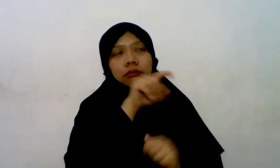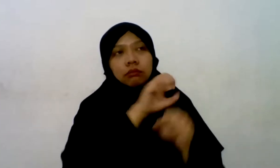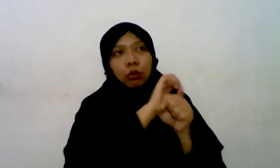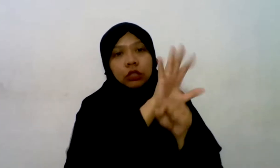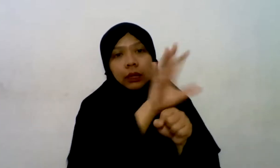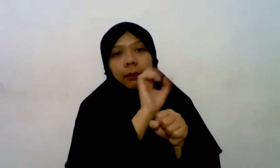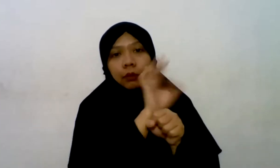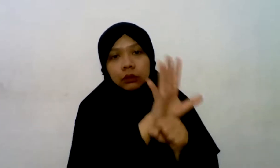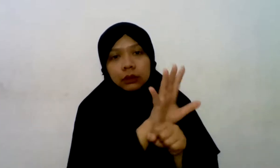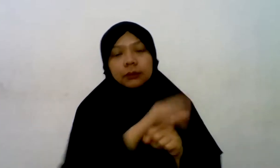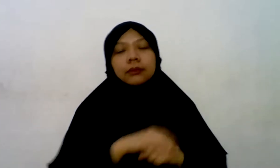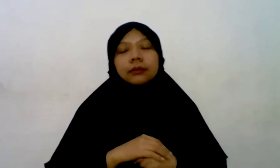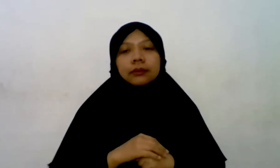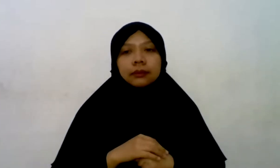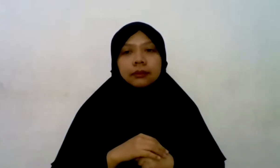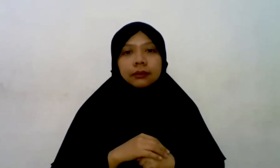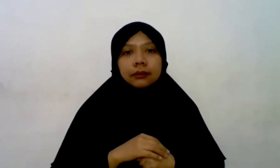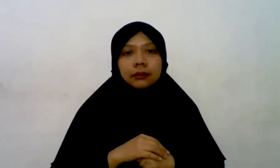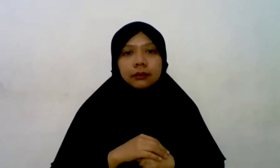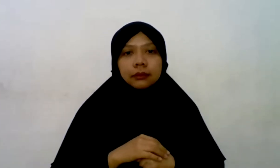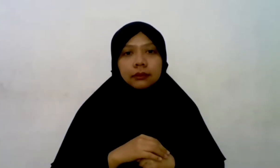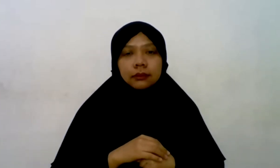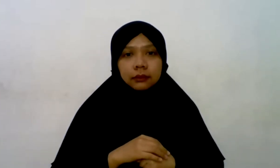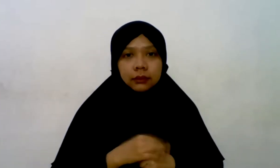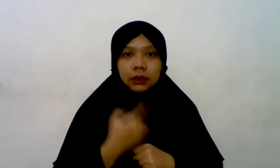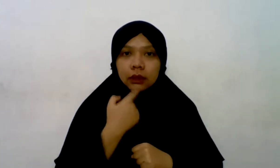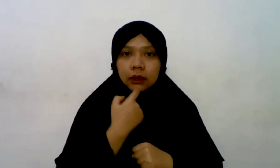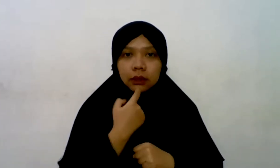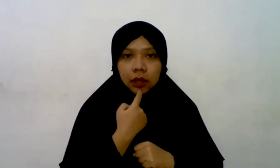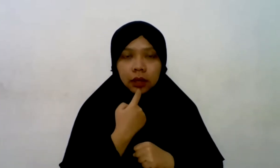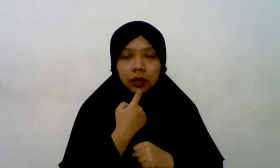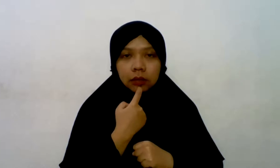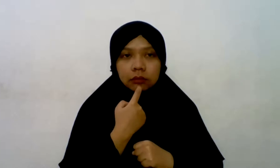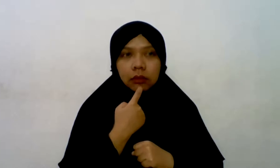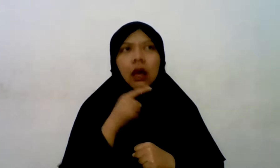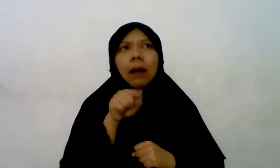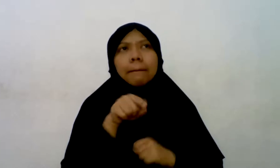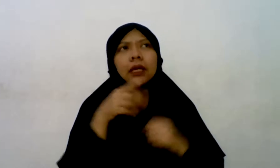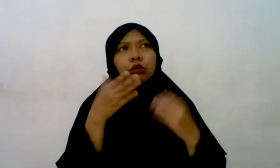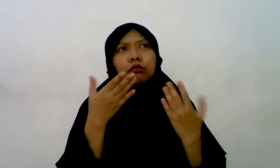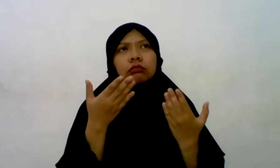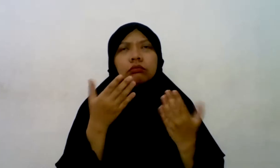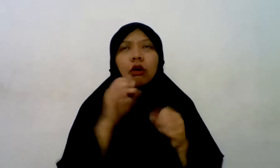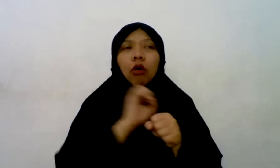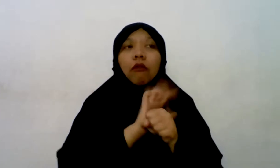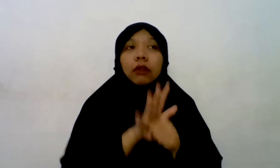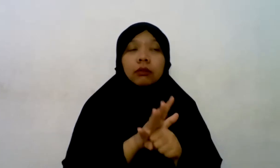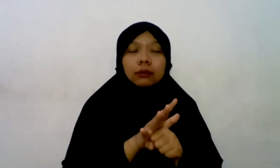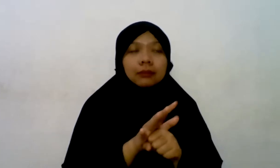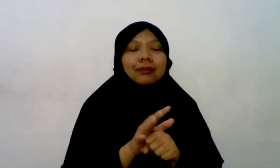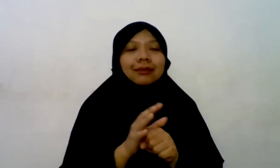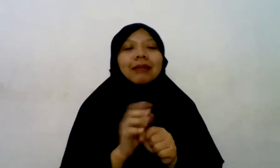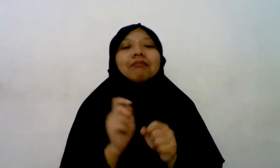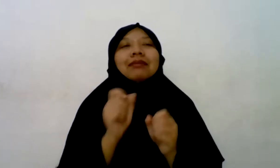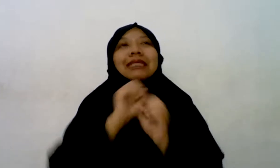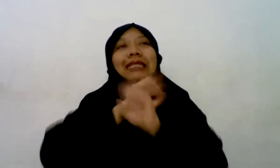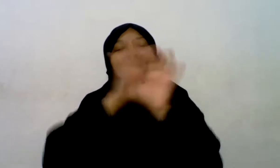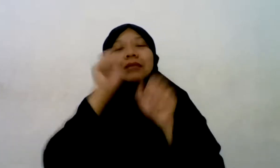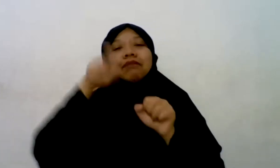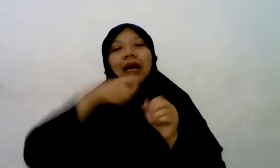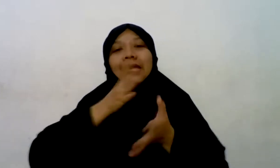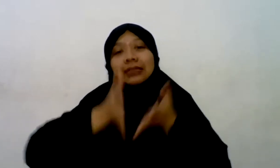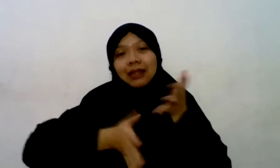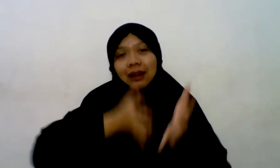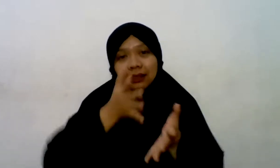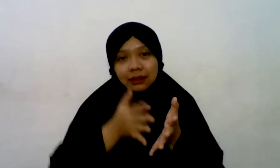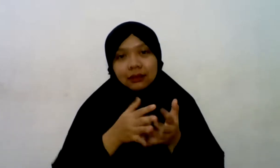when we post about what is COVID-19 in sign language, and also with the